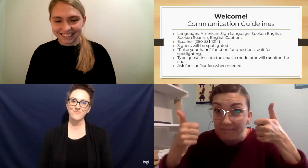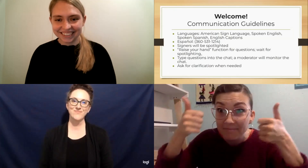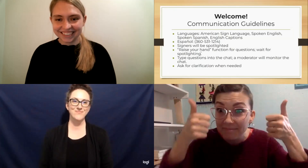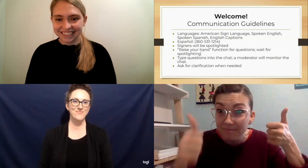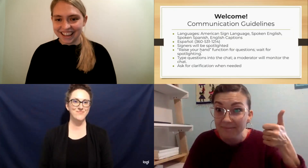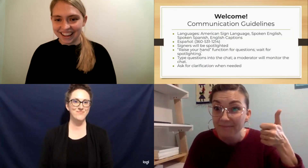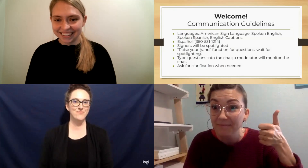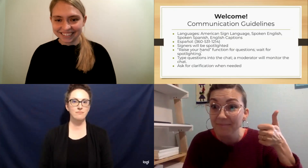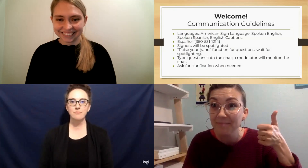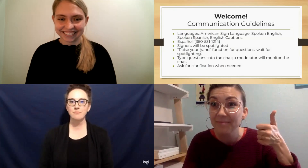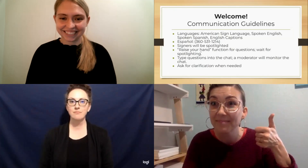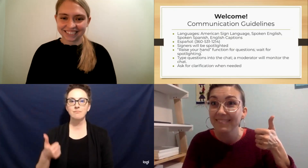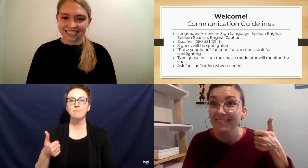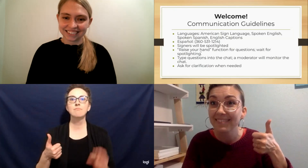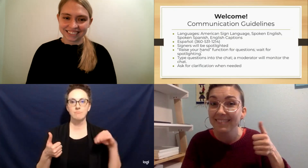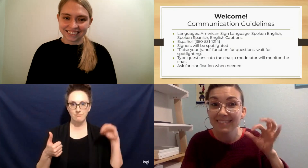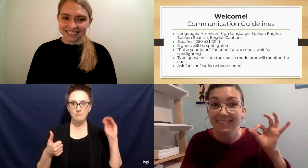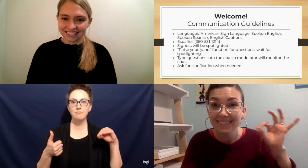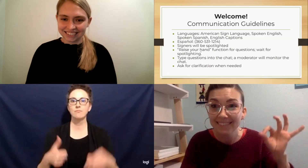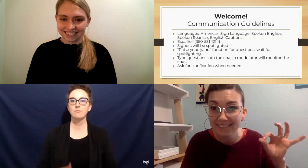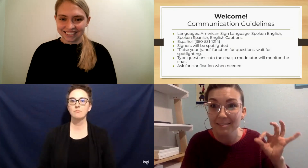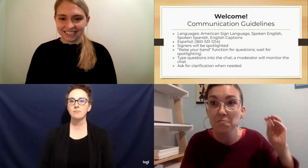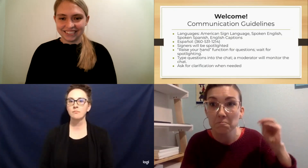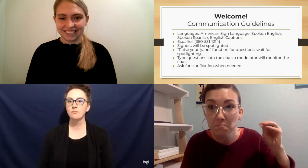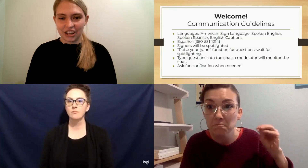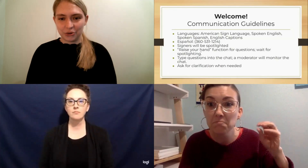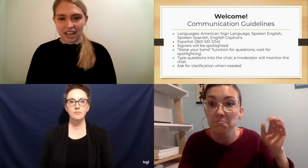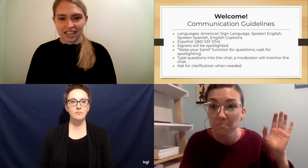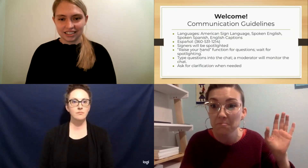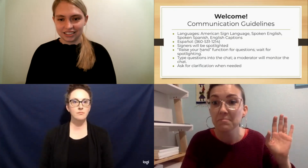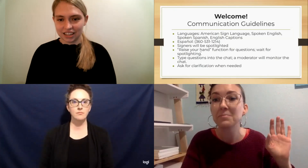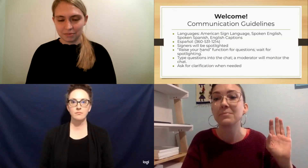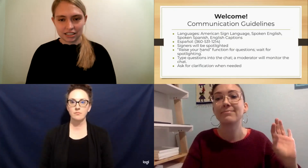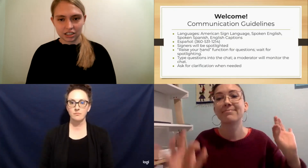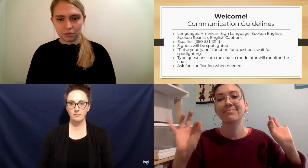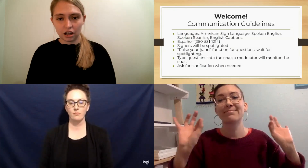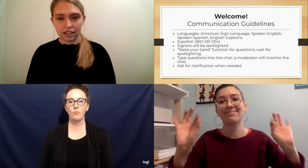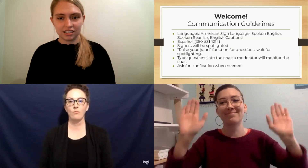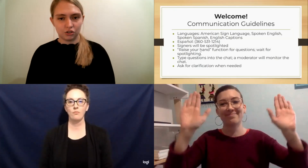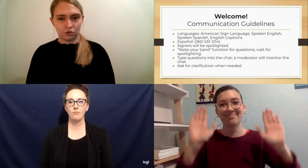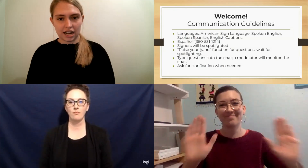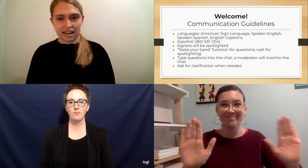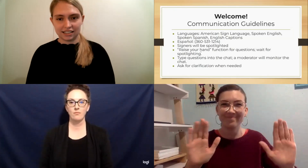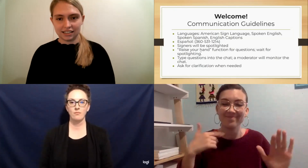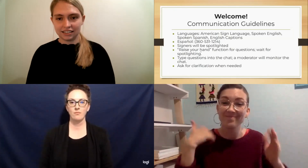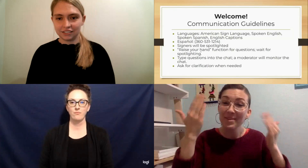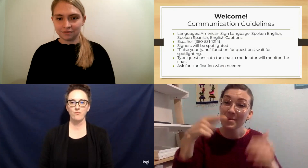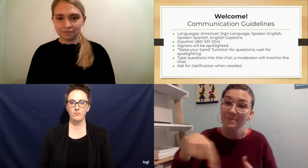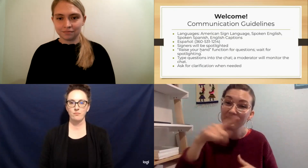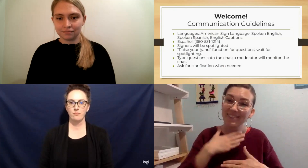ready? Yeah? Okay. I'm seeing some nods.